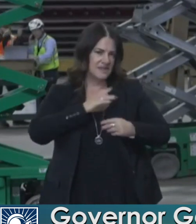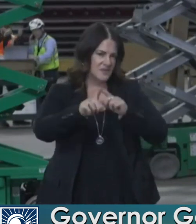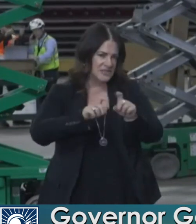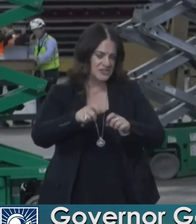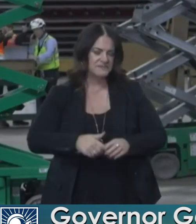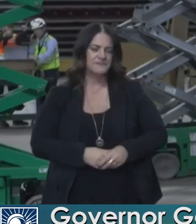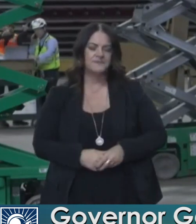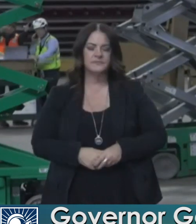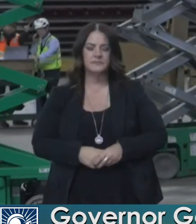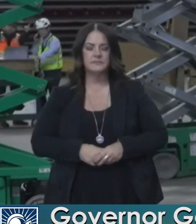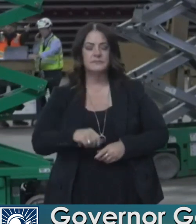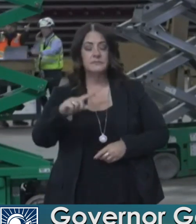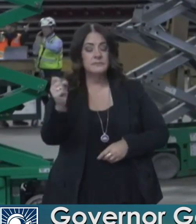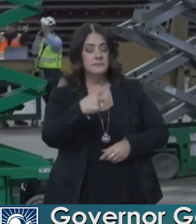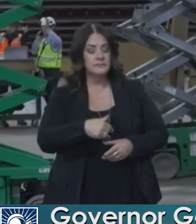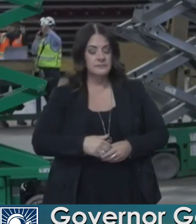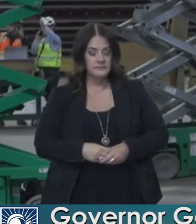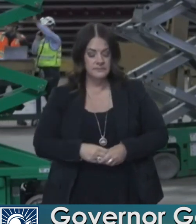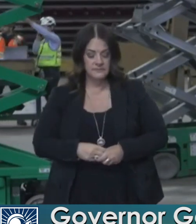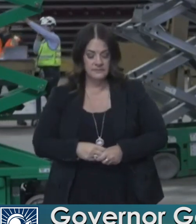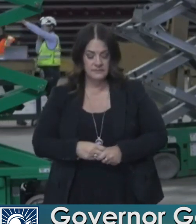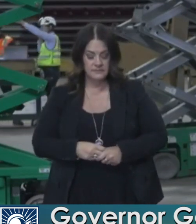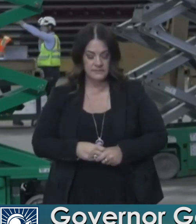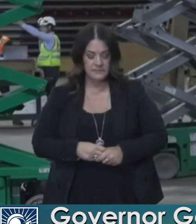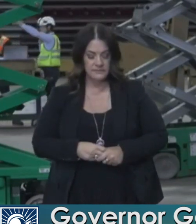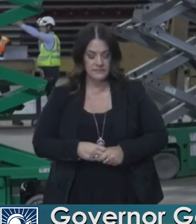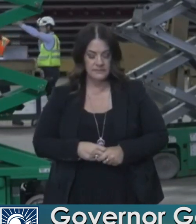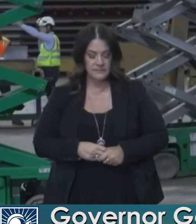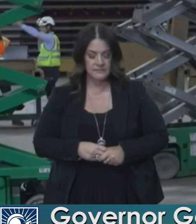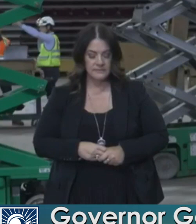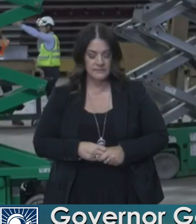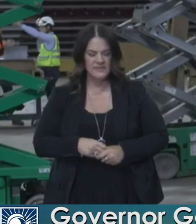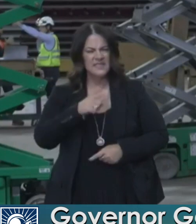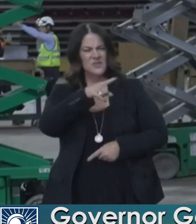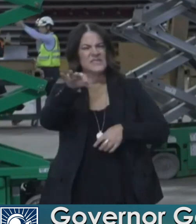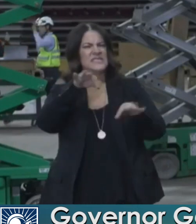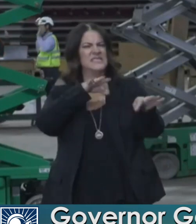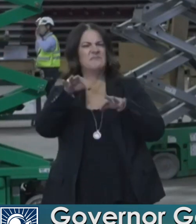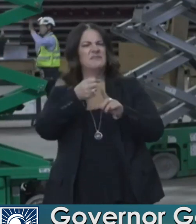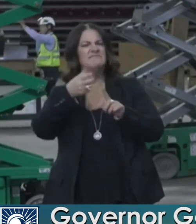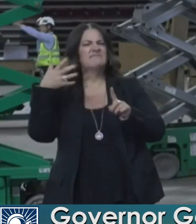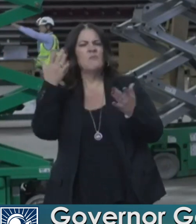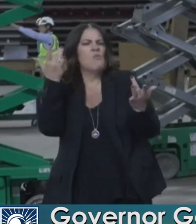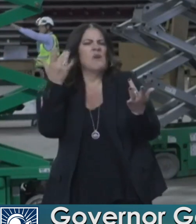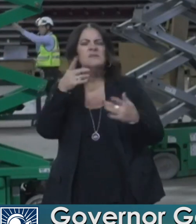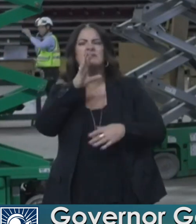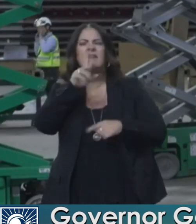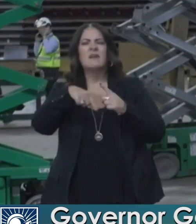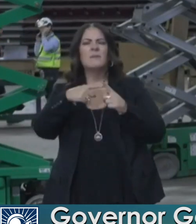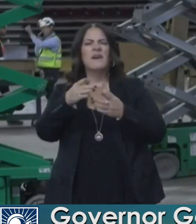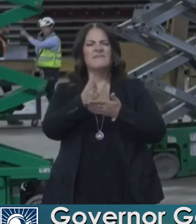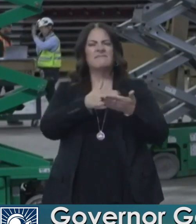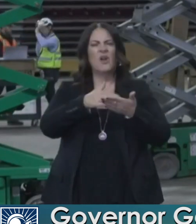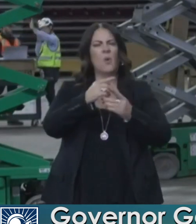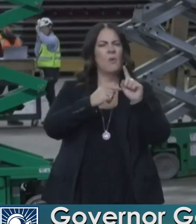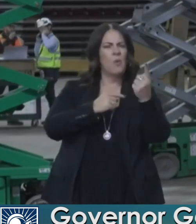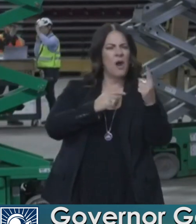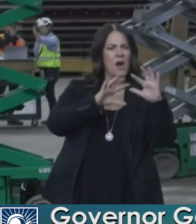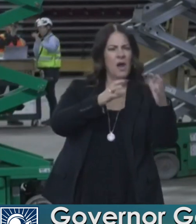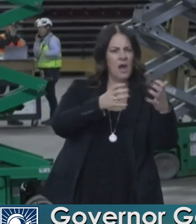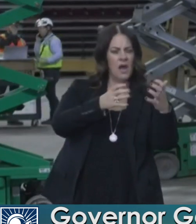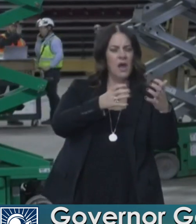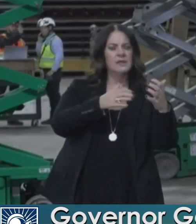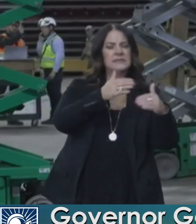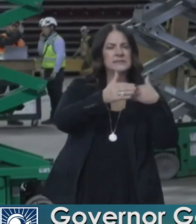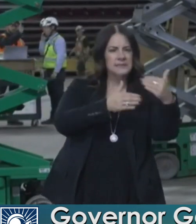start off, can you explain why you've been talking about Phase 1 sort of as a distinct entity? What exactly does